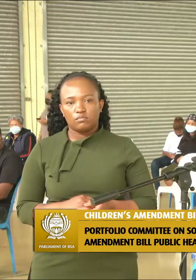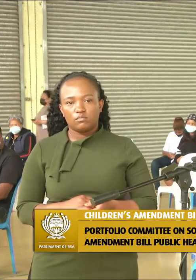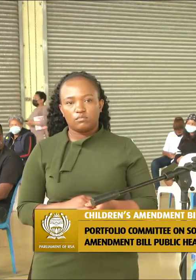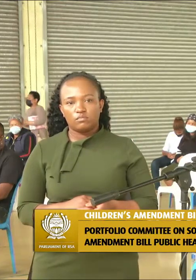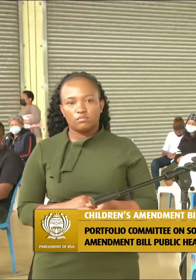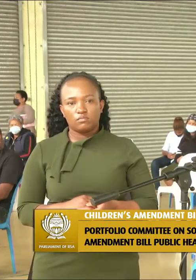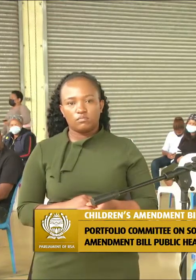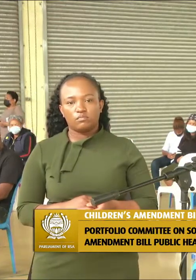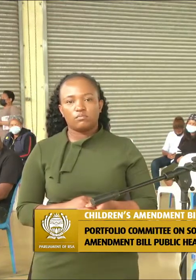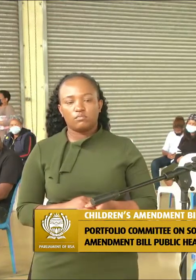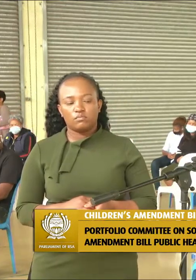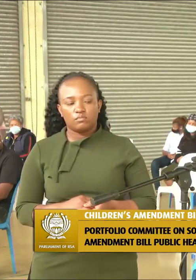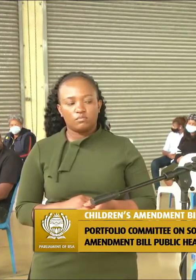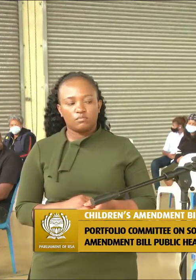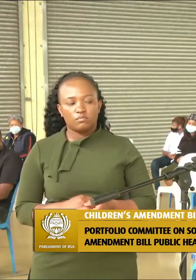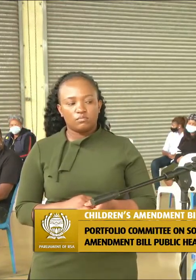ECD.